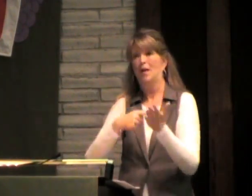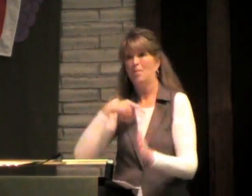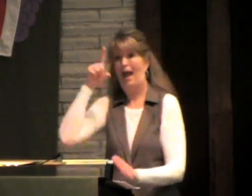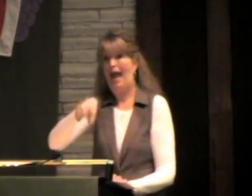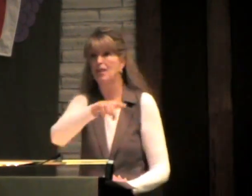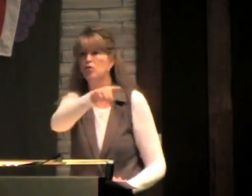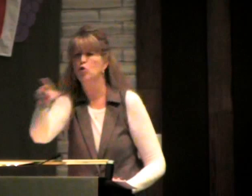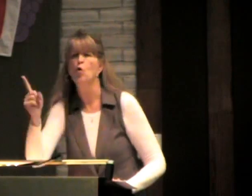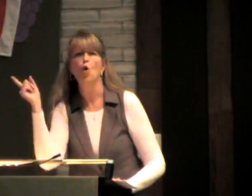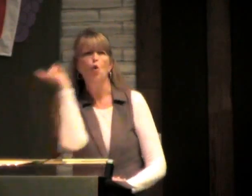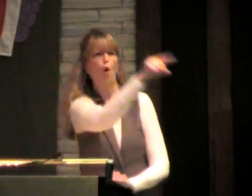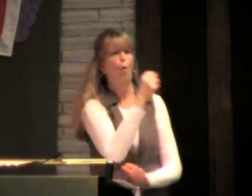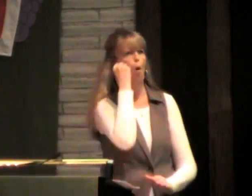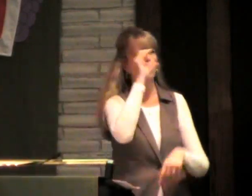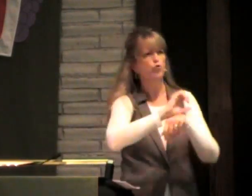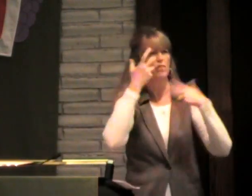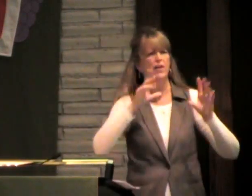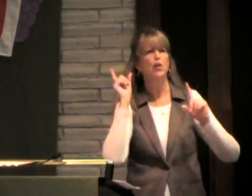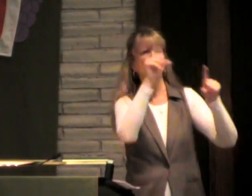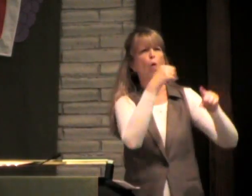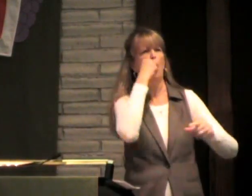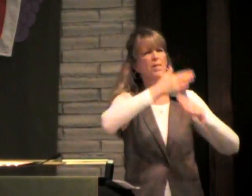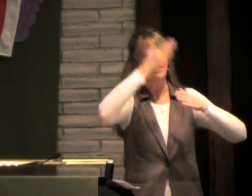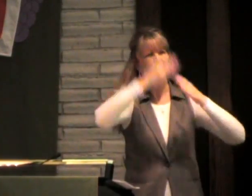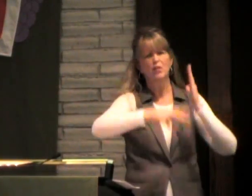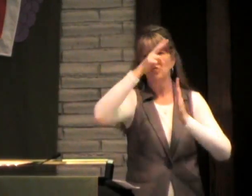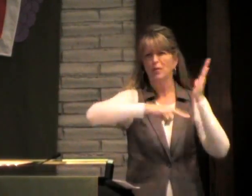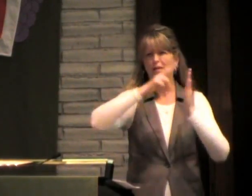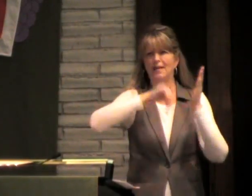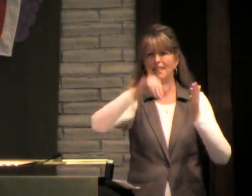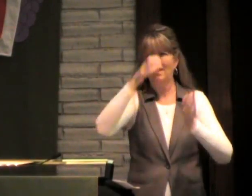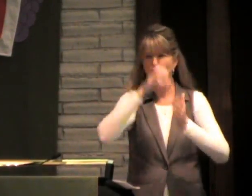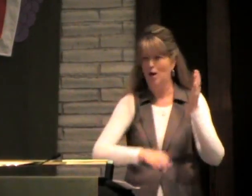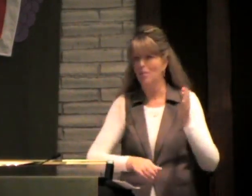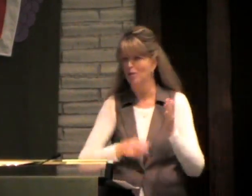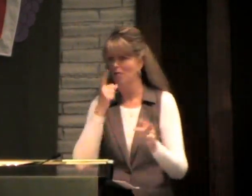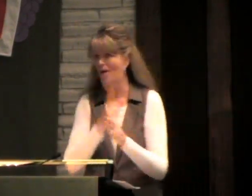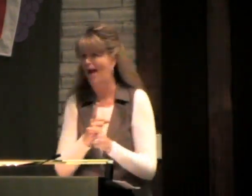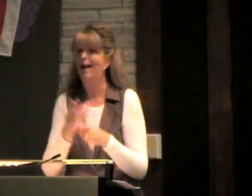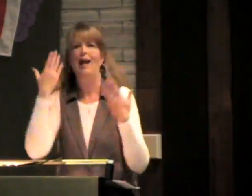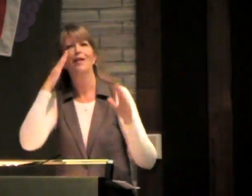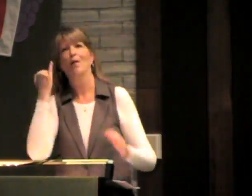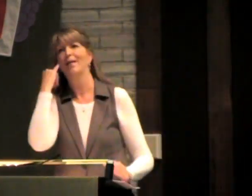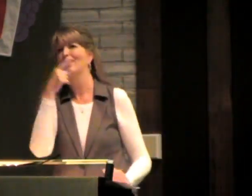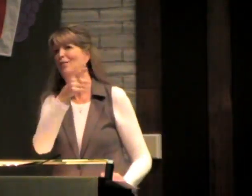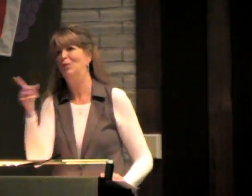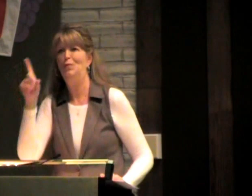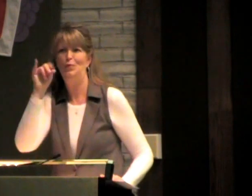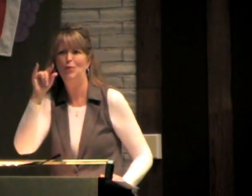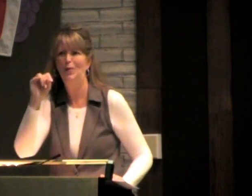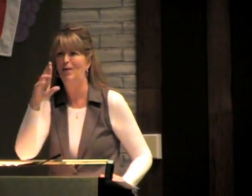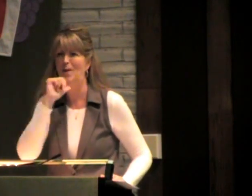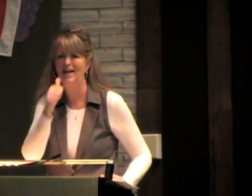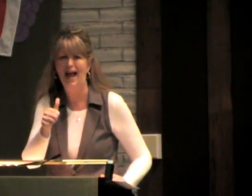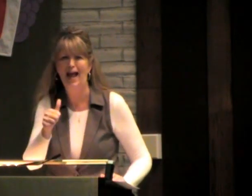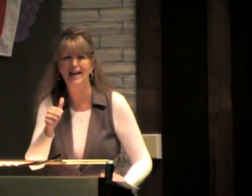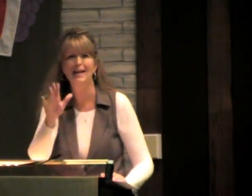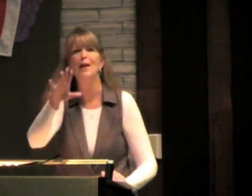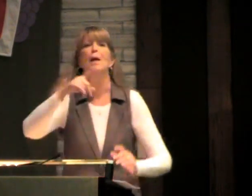good book in the Bible. Sometime I'm going to ask you to go home. You know, sometimes I ask you to read chapters, and I don't know if you actually do it or